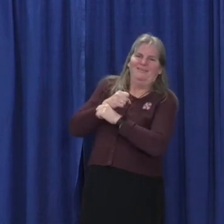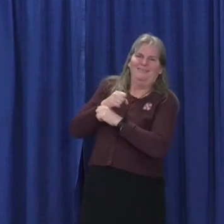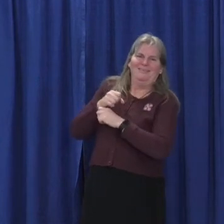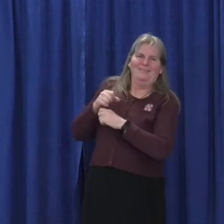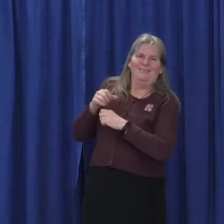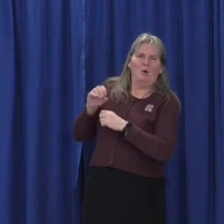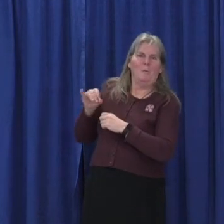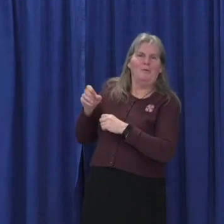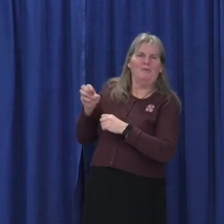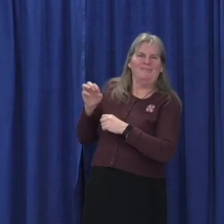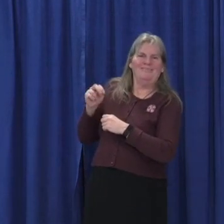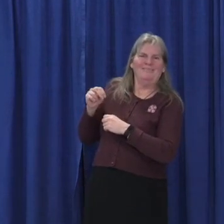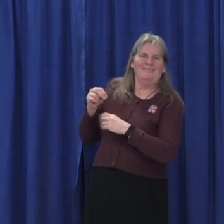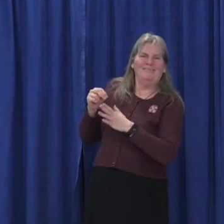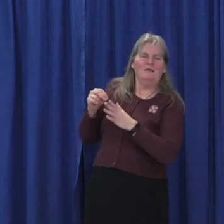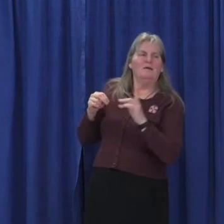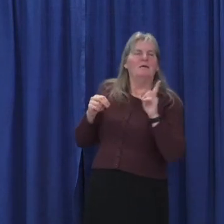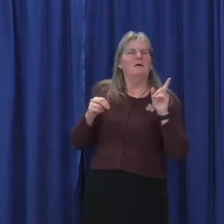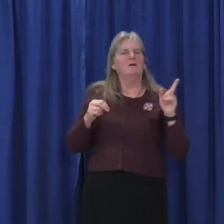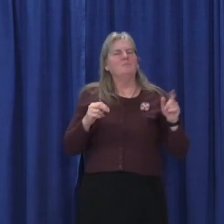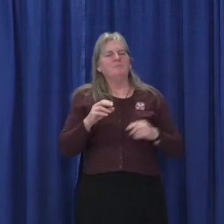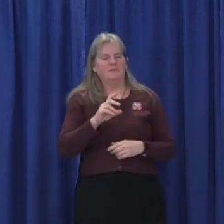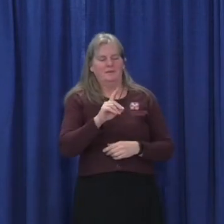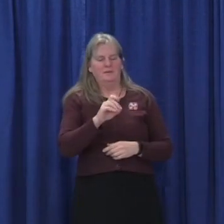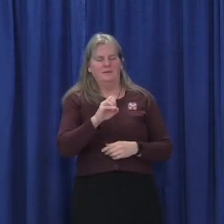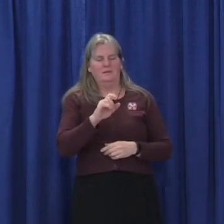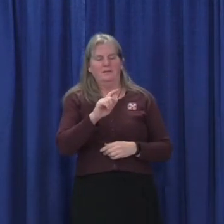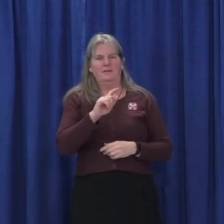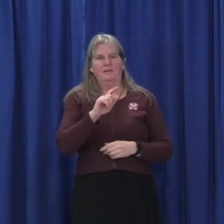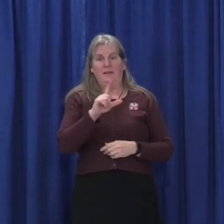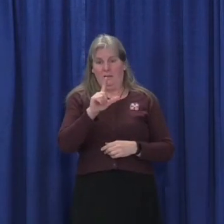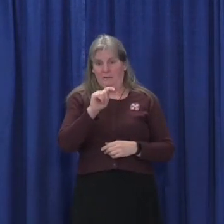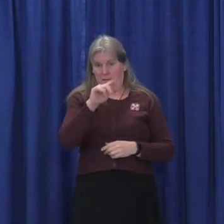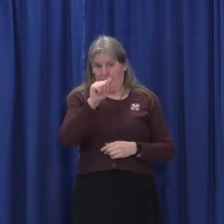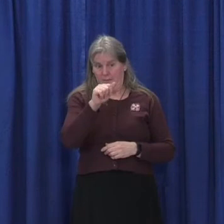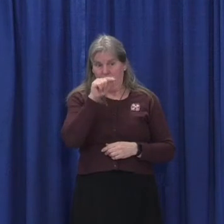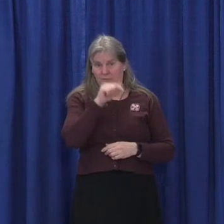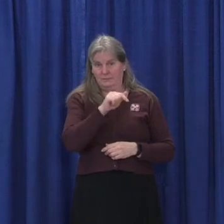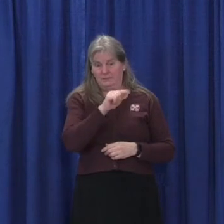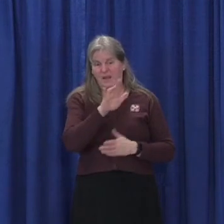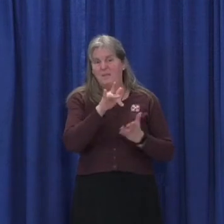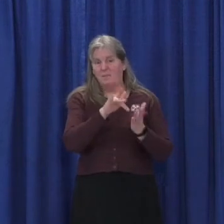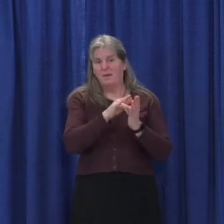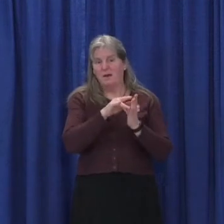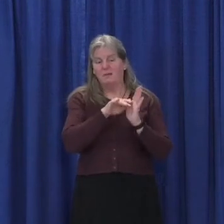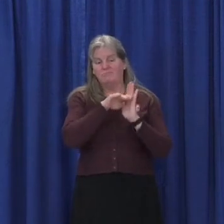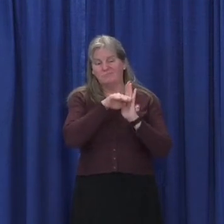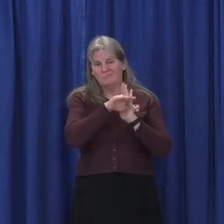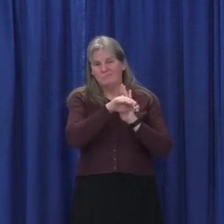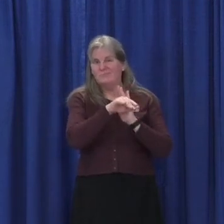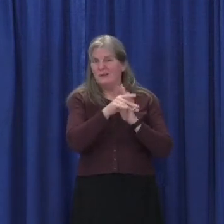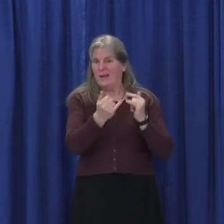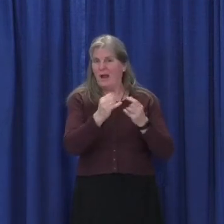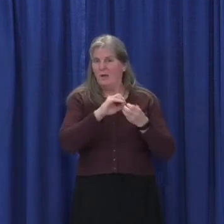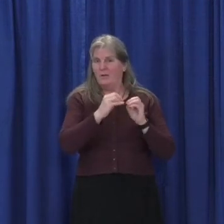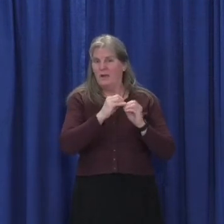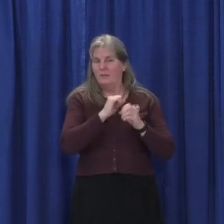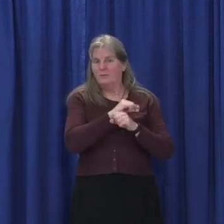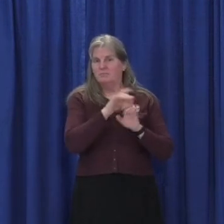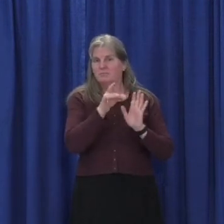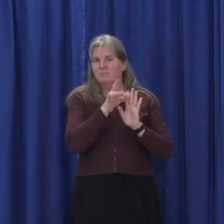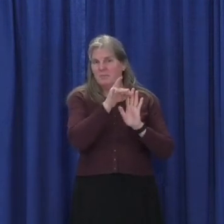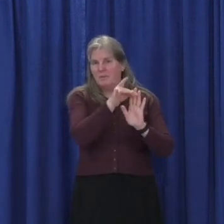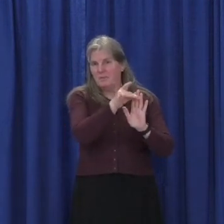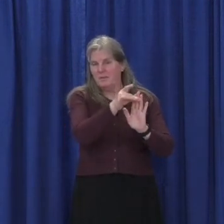Sure. So with Delta right now, we're in the middle of a wave and things are stable, and that's why we continue to